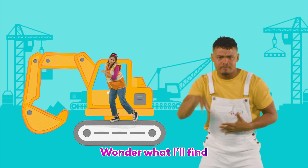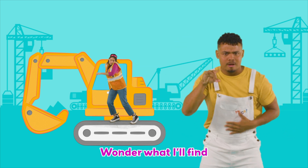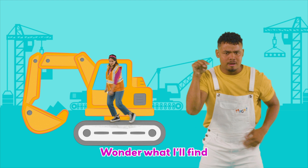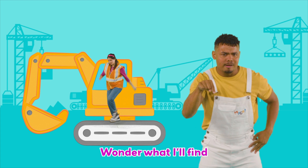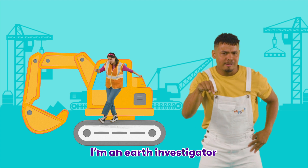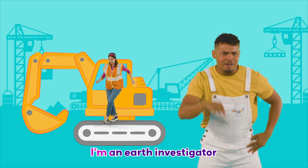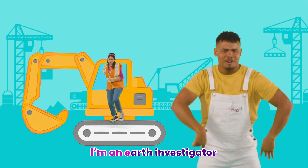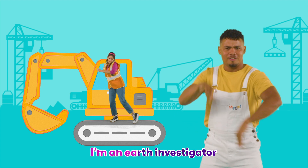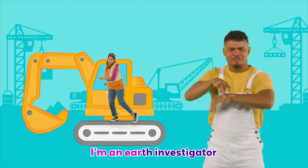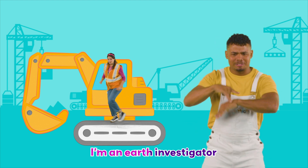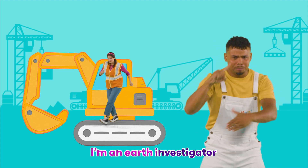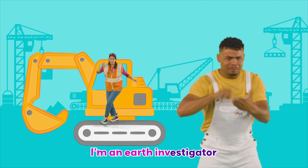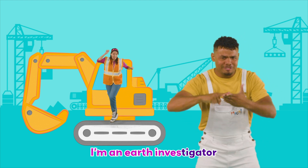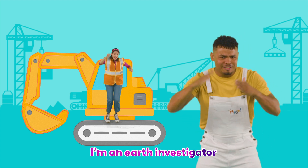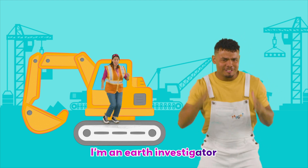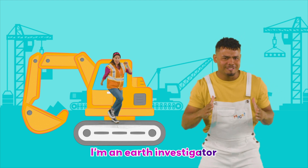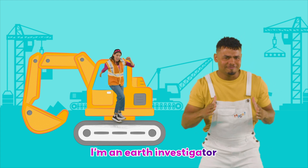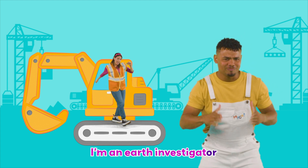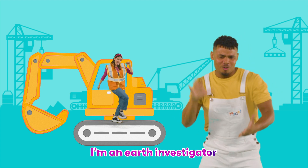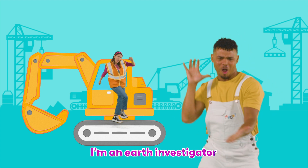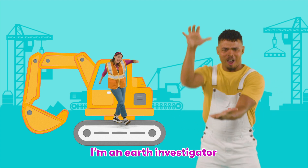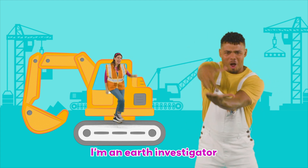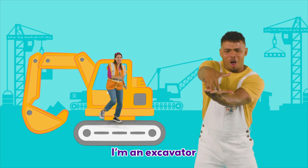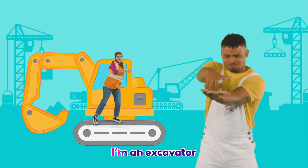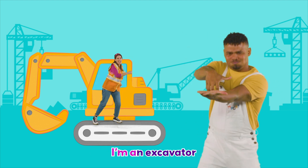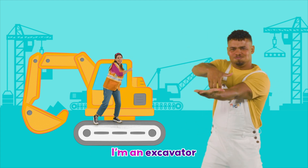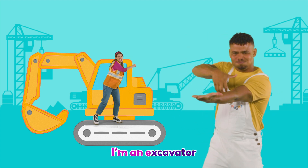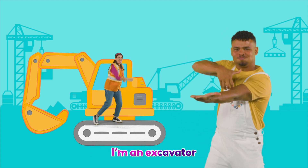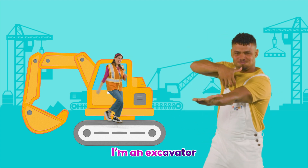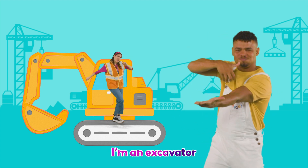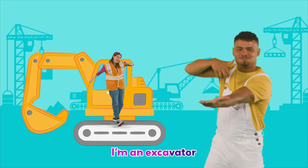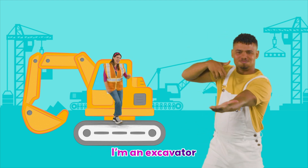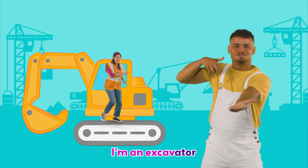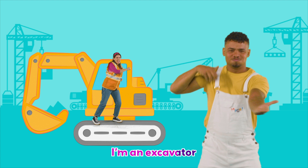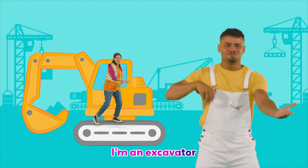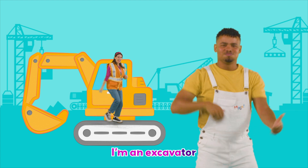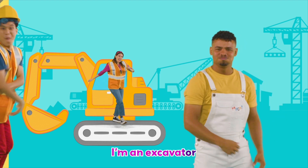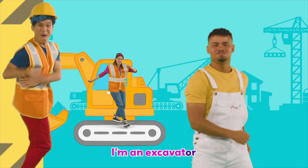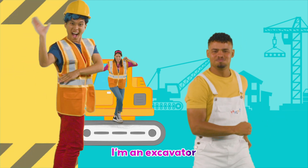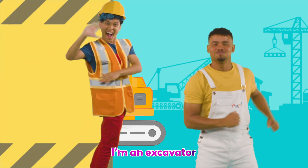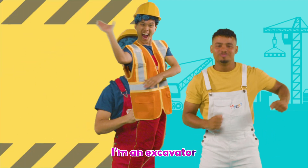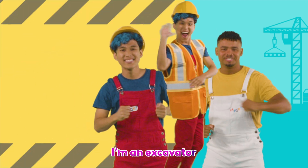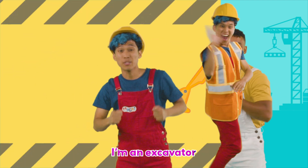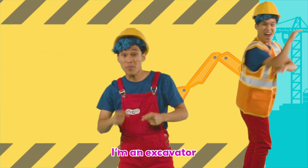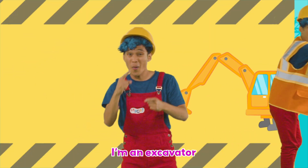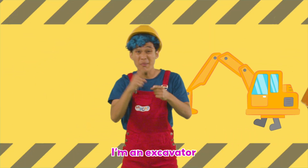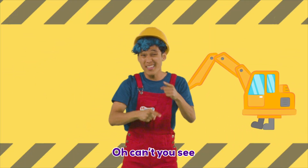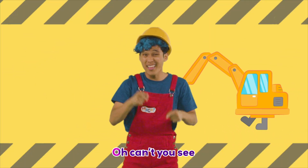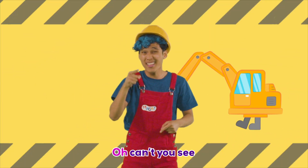find. I'm an earth investigator. I'm an excavator. Oh,